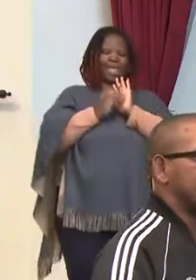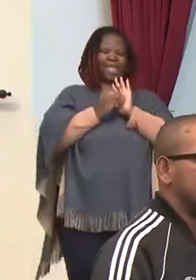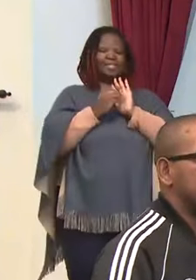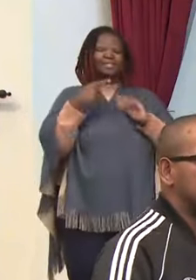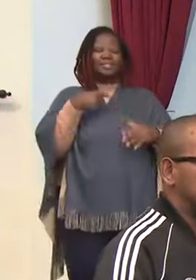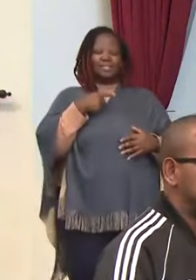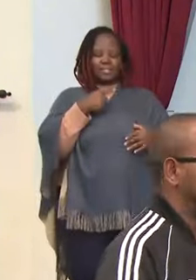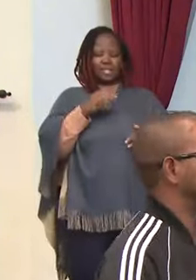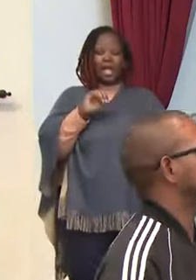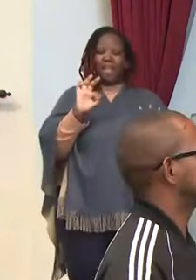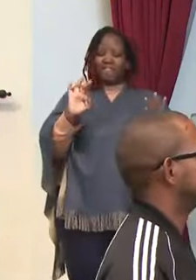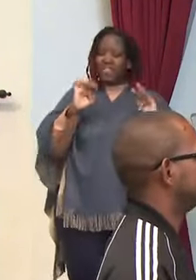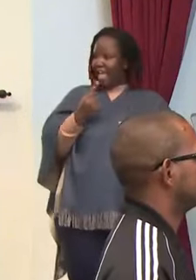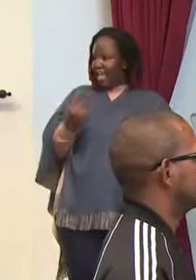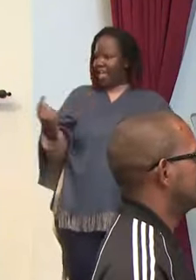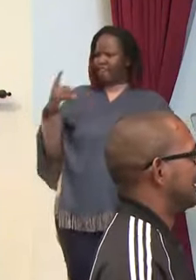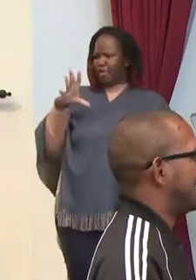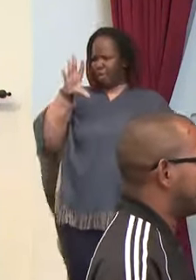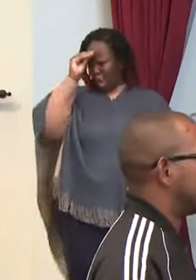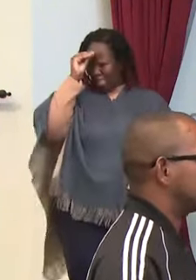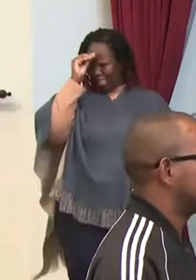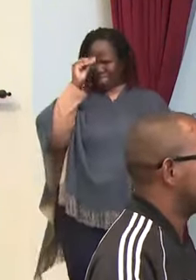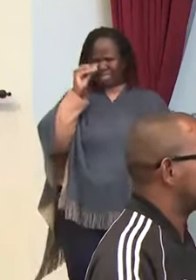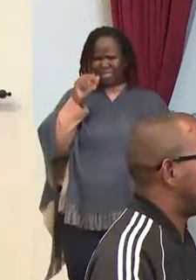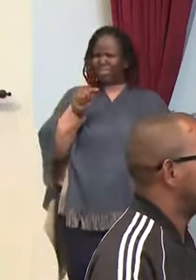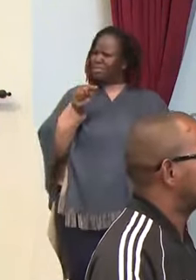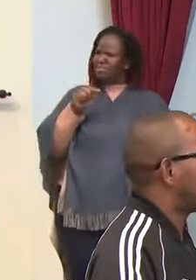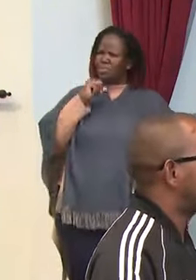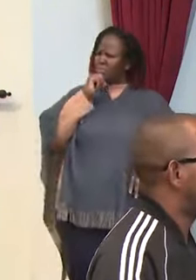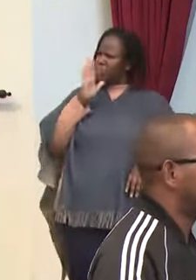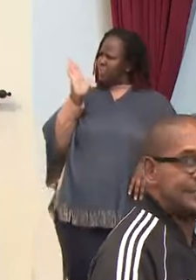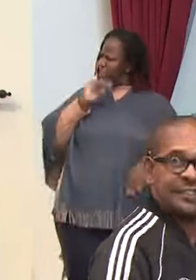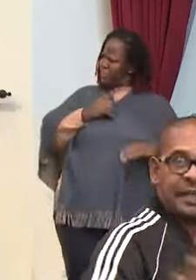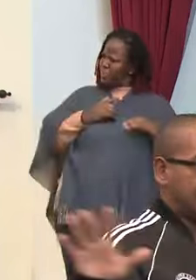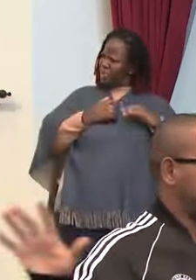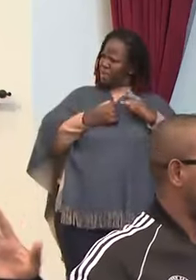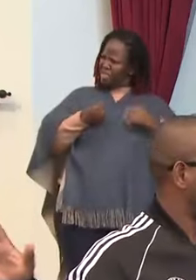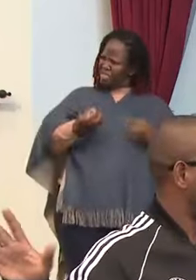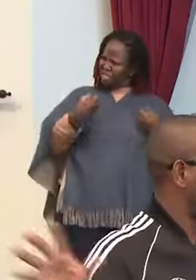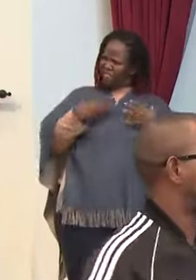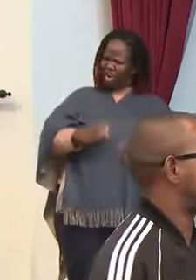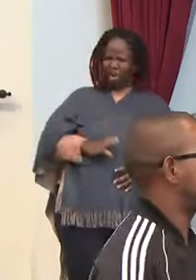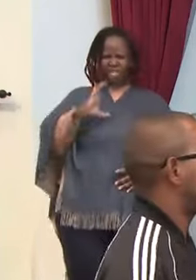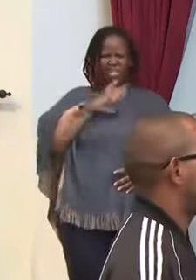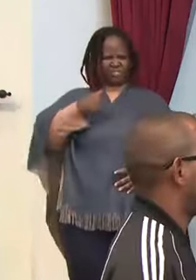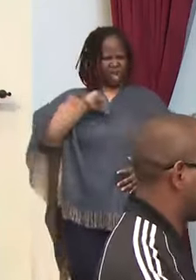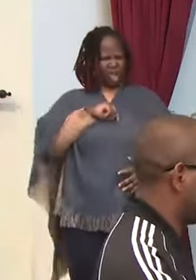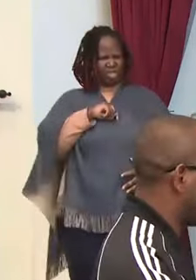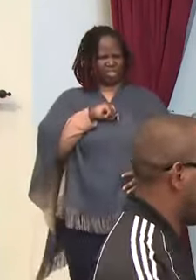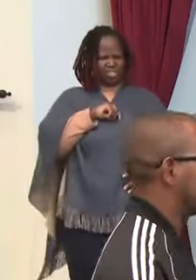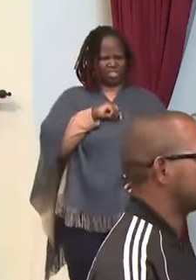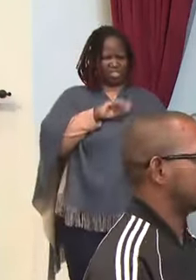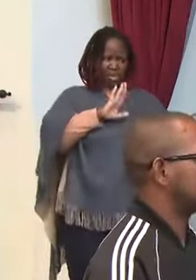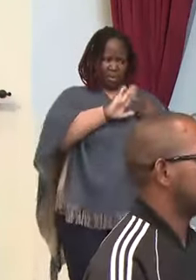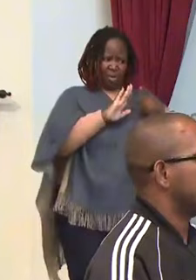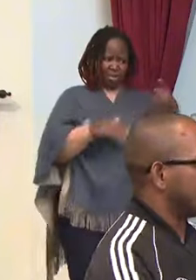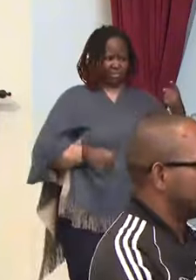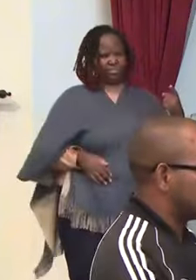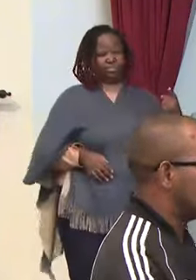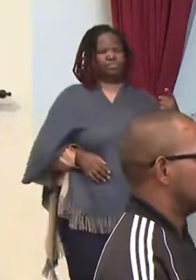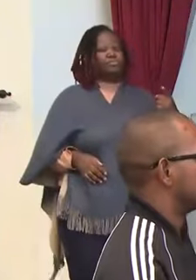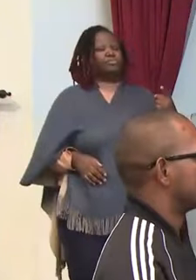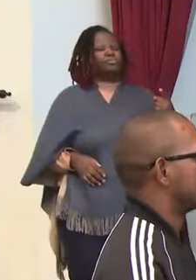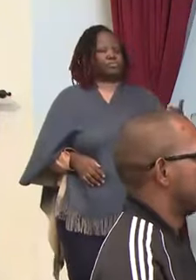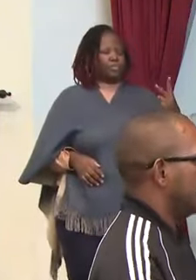I fear every policeman. That doesn't inspire confidence in any of us. That's number one.